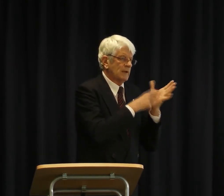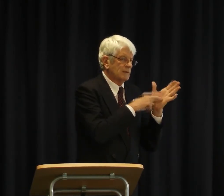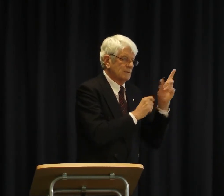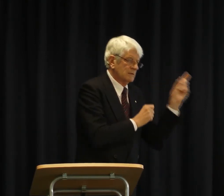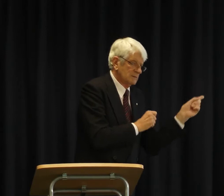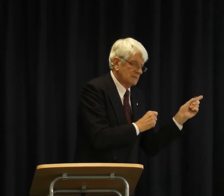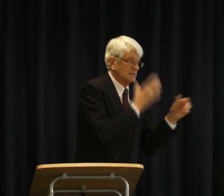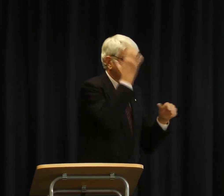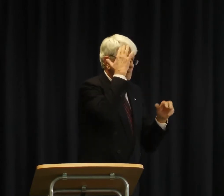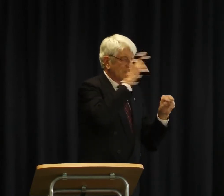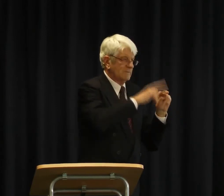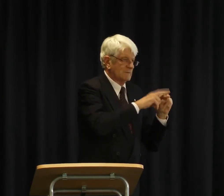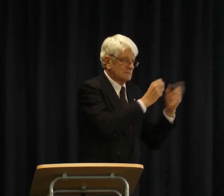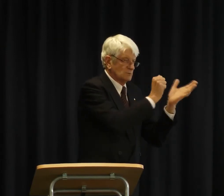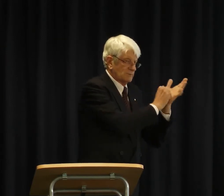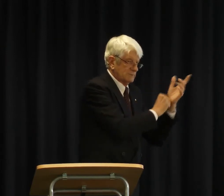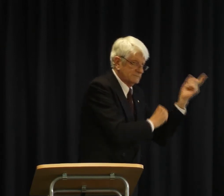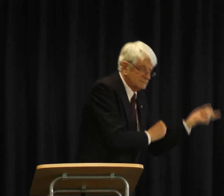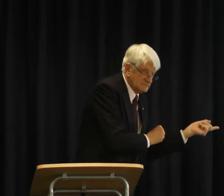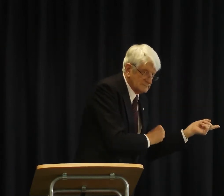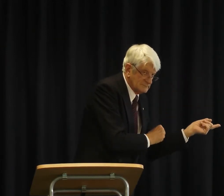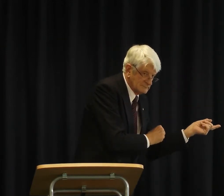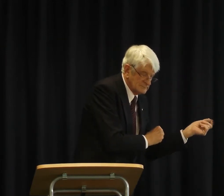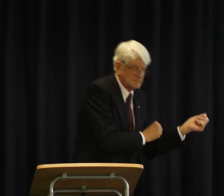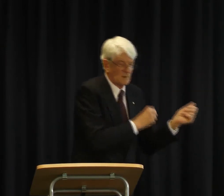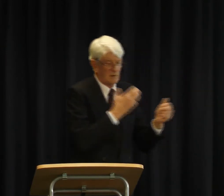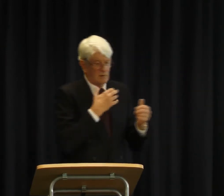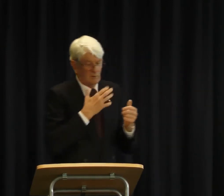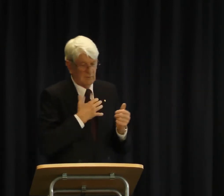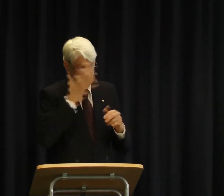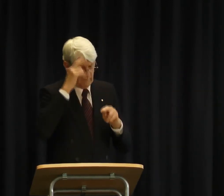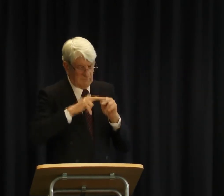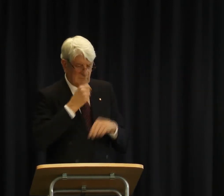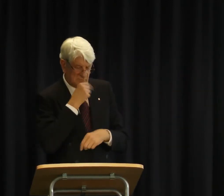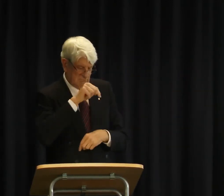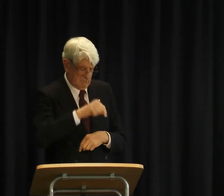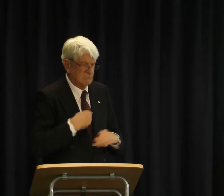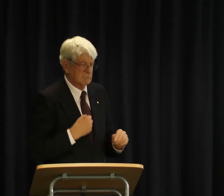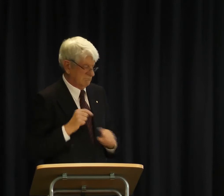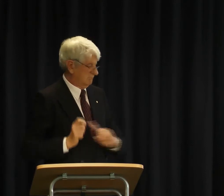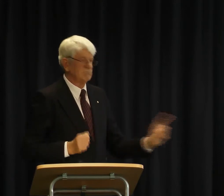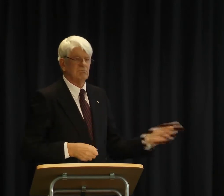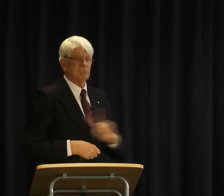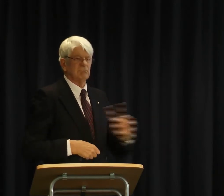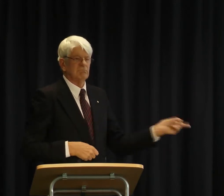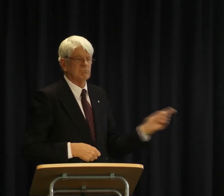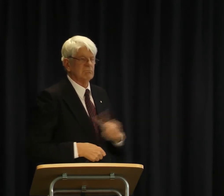At the time, living in Paran, I remember John was there, his parents had a shop. My parents lived close by in Paran as well, so